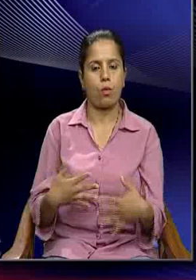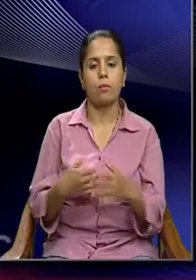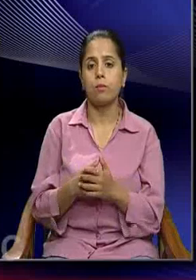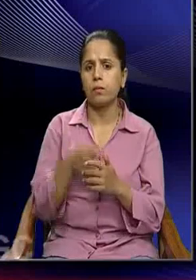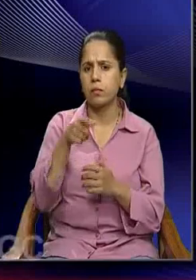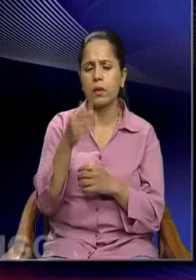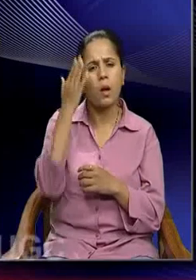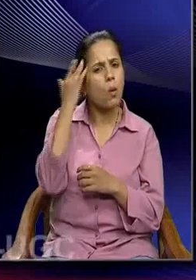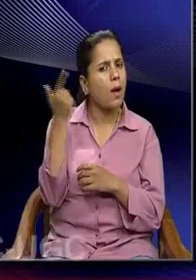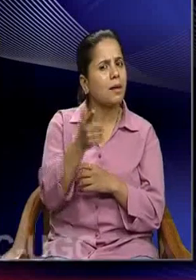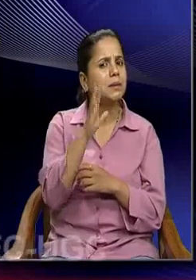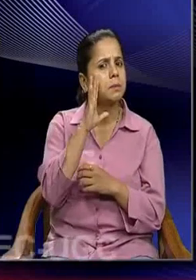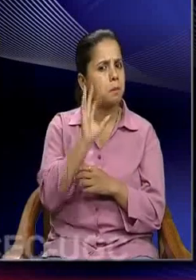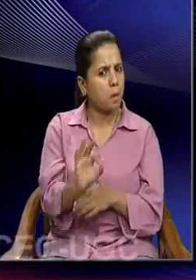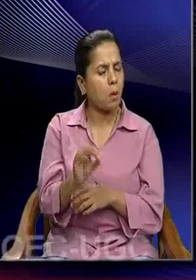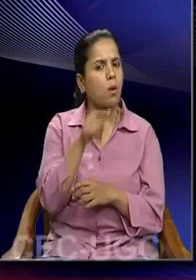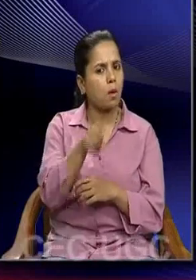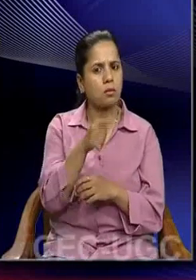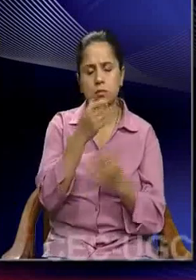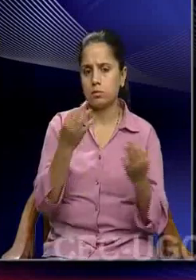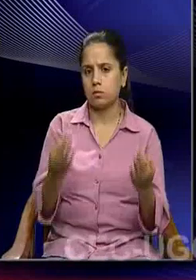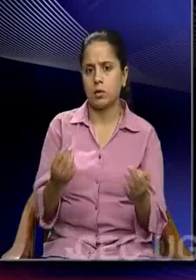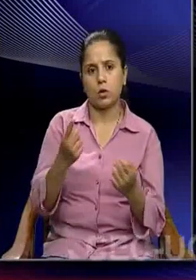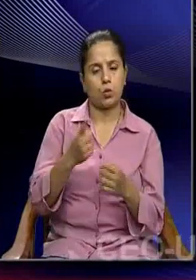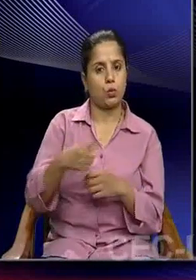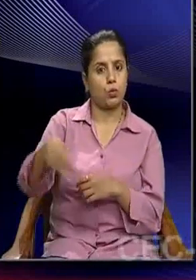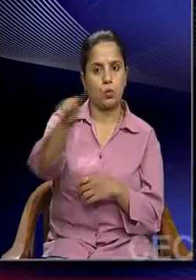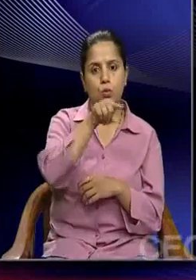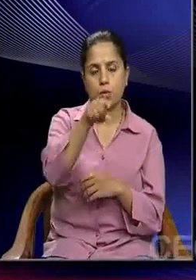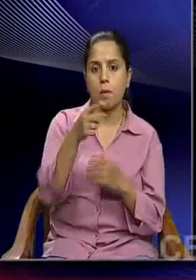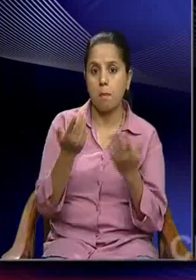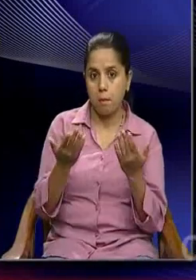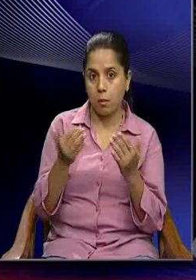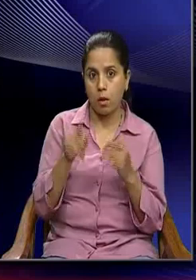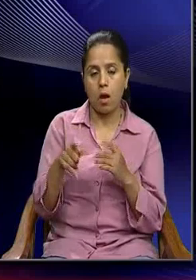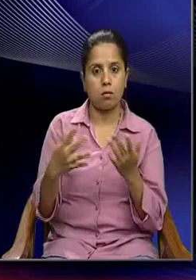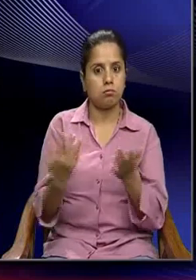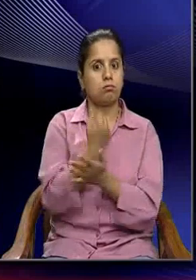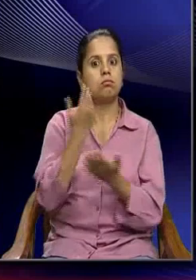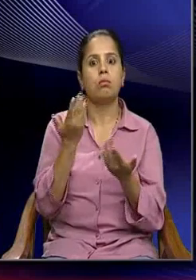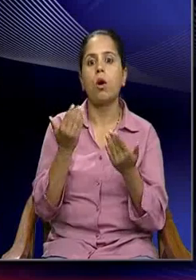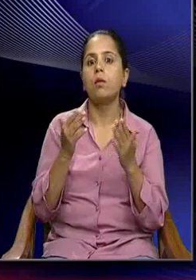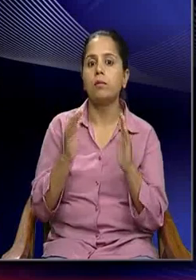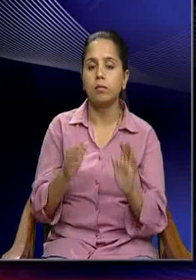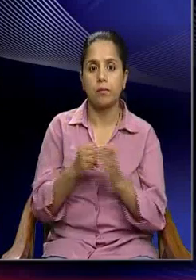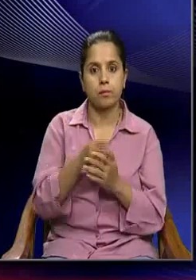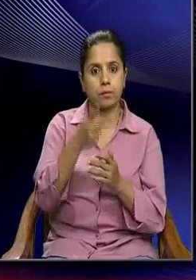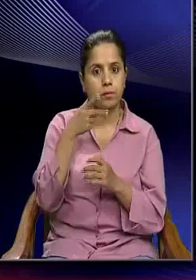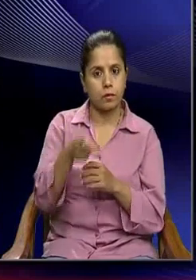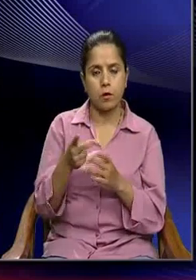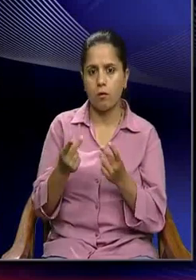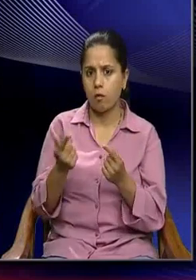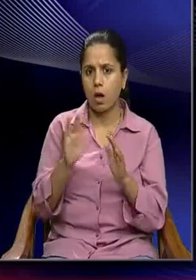asana important is because when you will be able to attain that steady